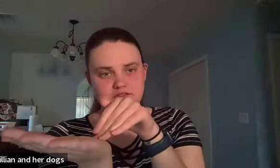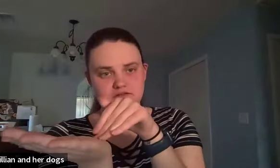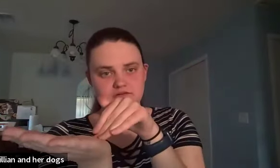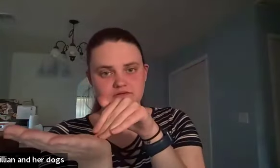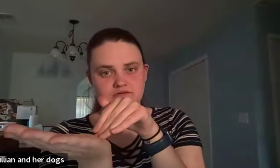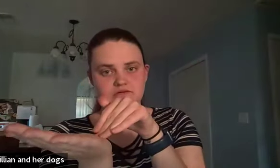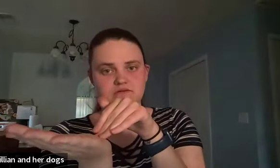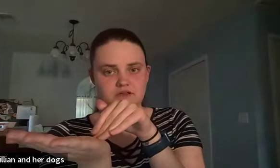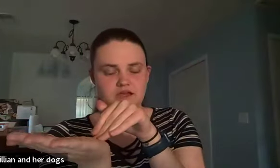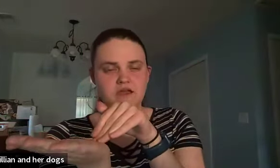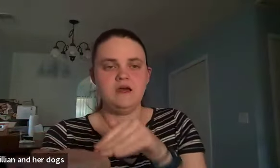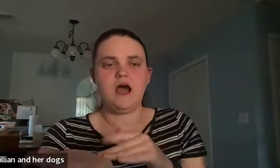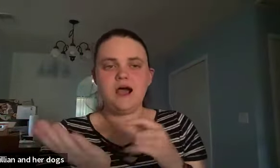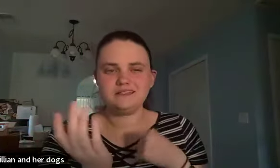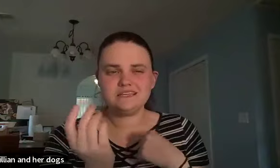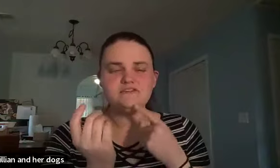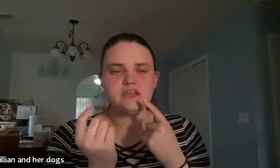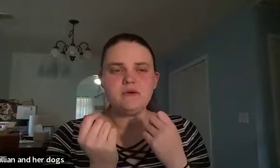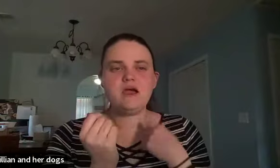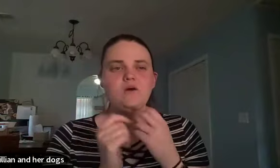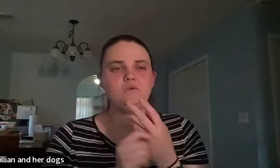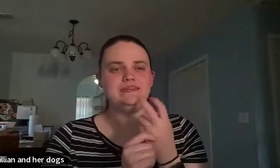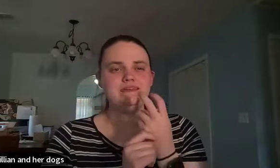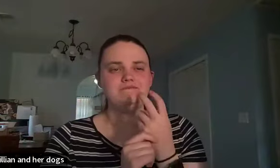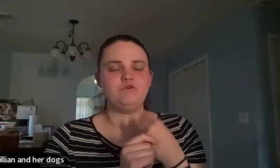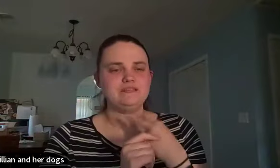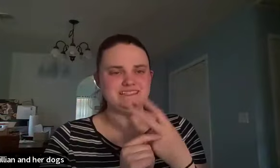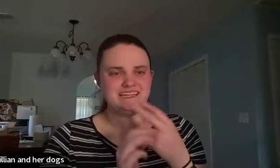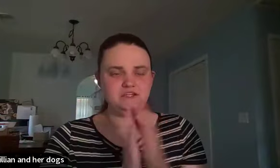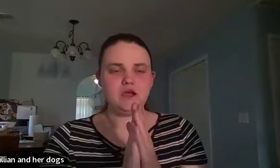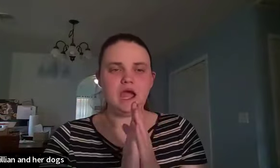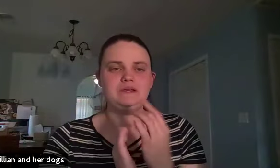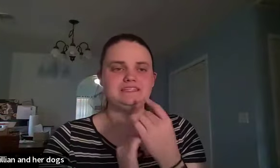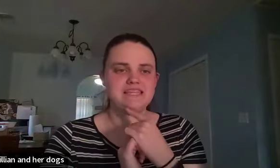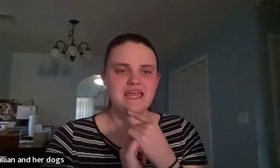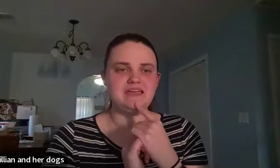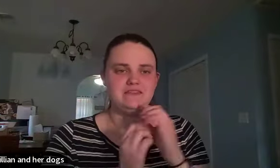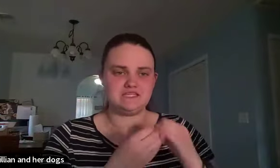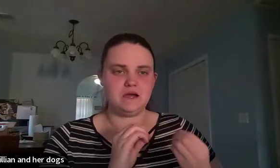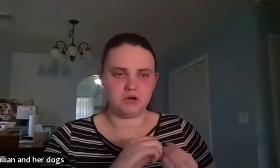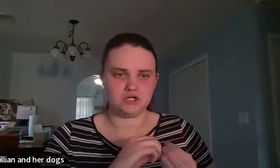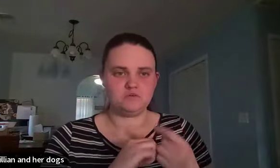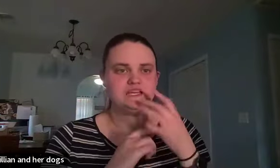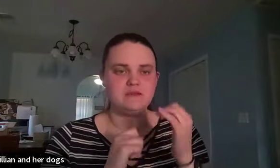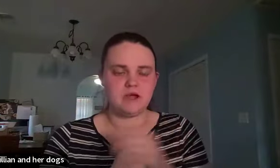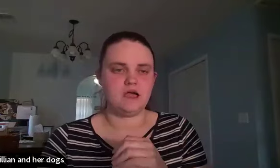100,000. Okay. I say, think about how we voice it, how we say these numbers when we're saying them out